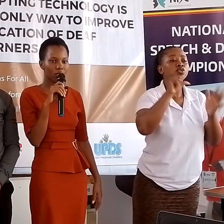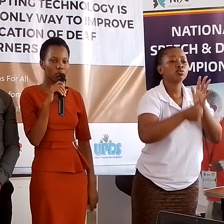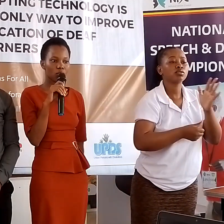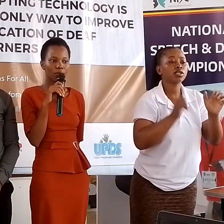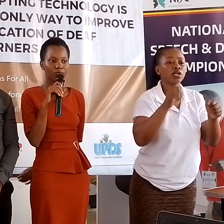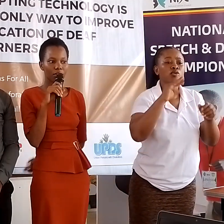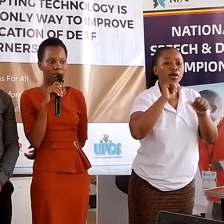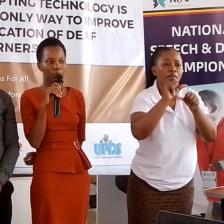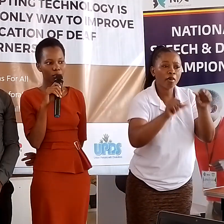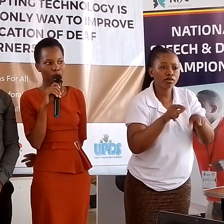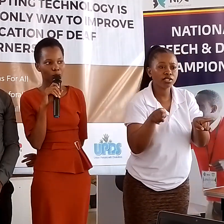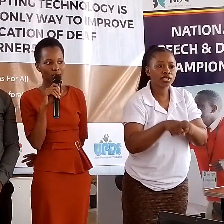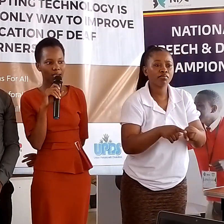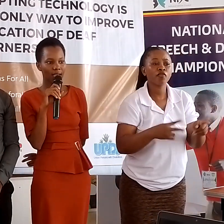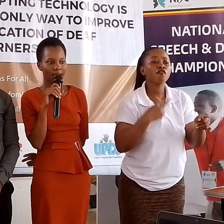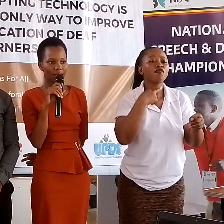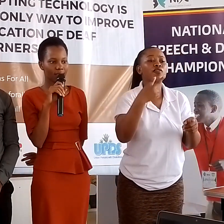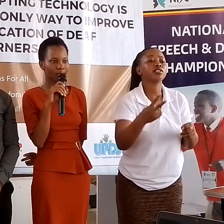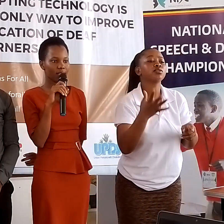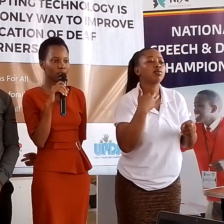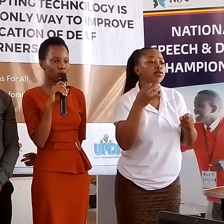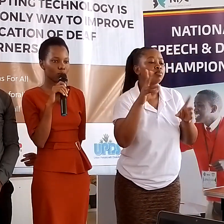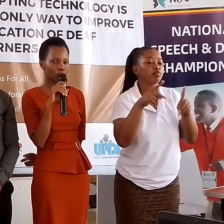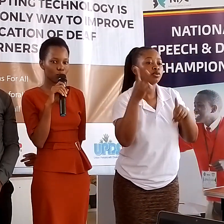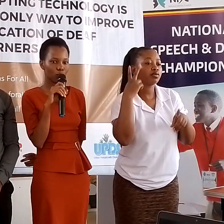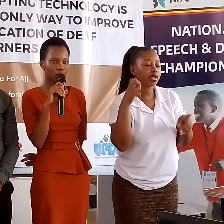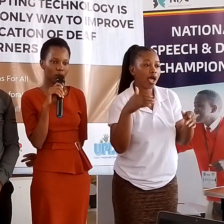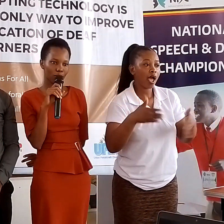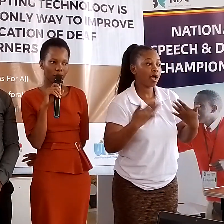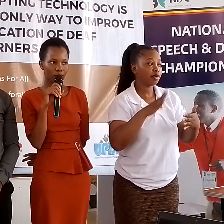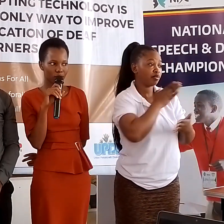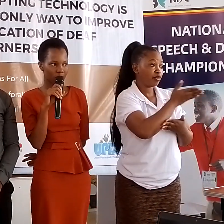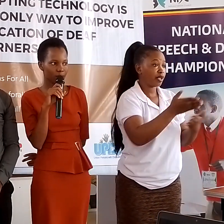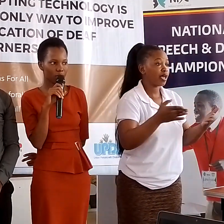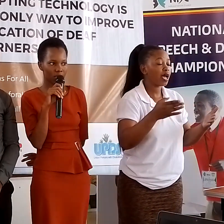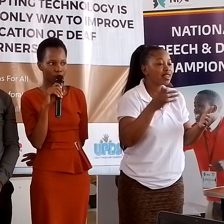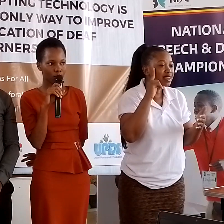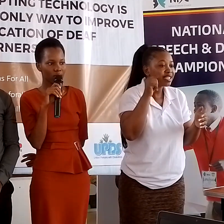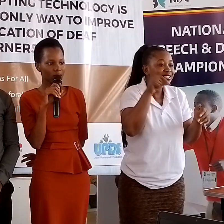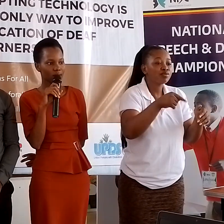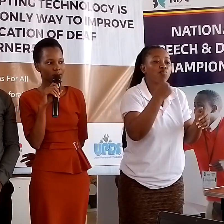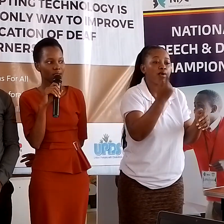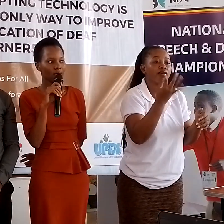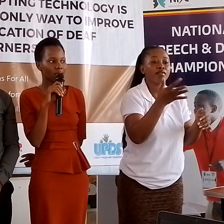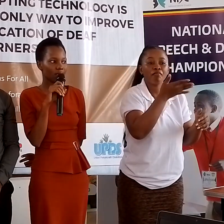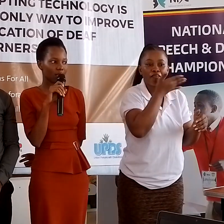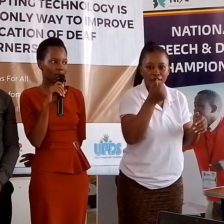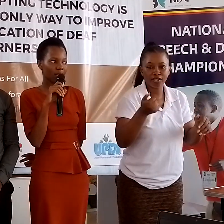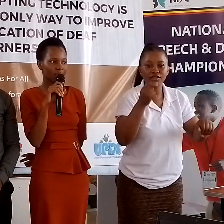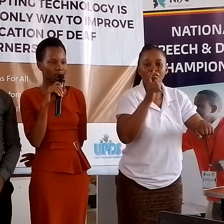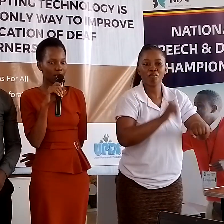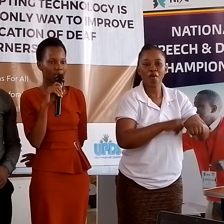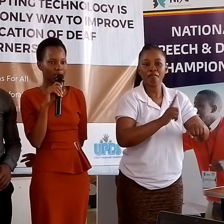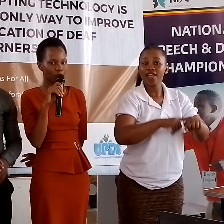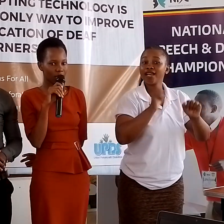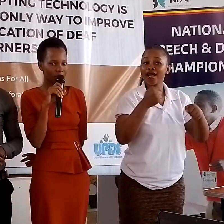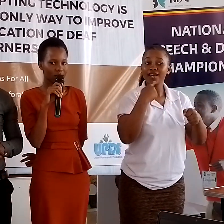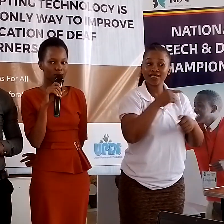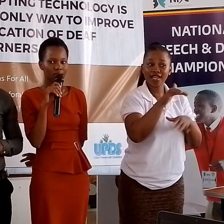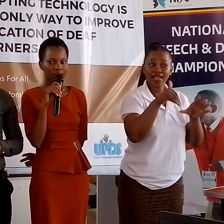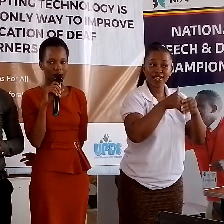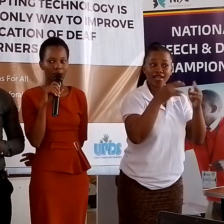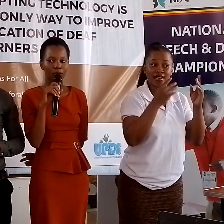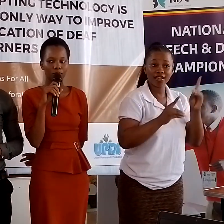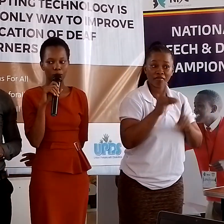about. So I'm very happy to be here, and I think this is going to be one of the best moments that I can say in